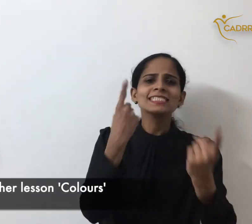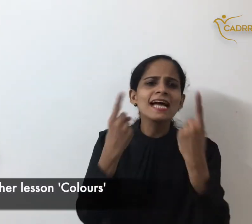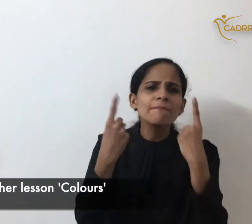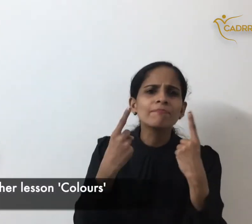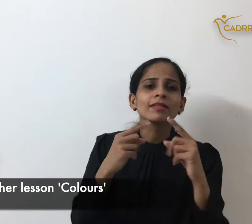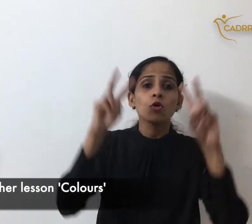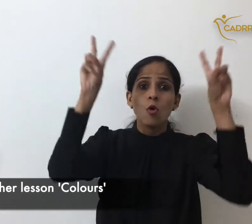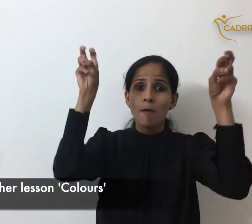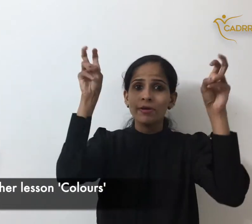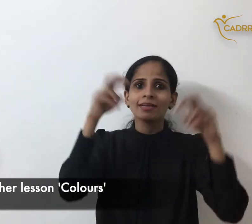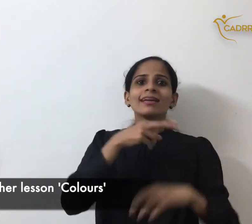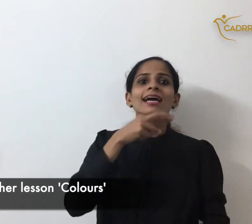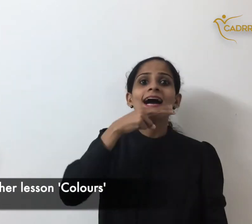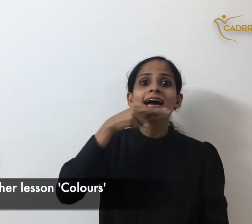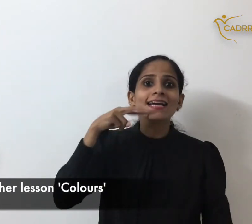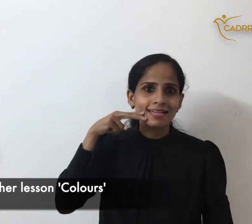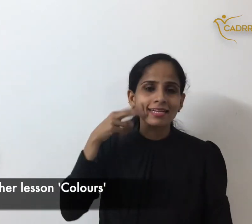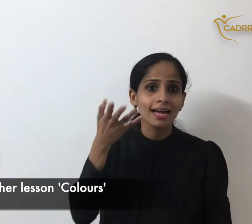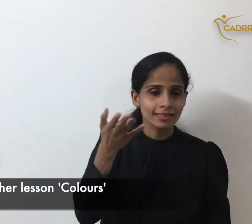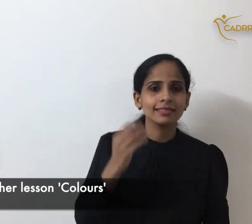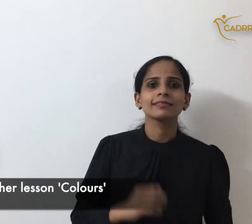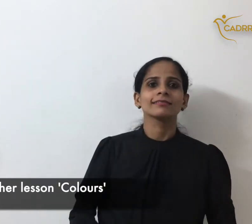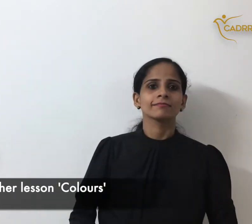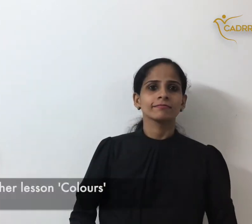Let's look at another lesson. Colors.